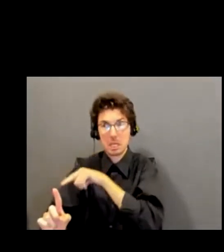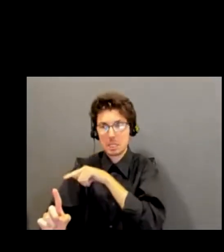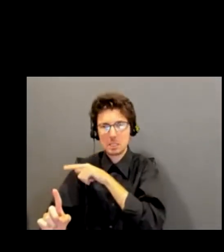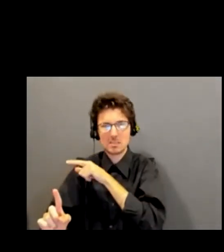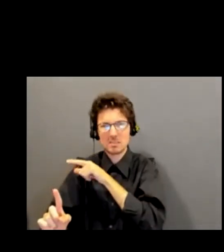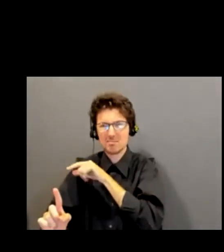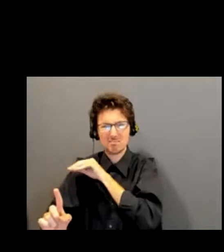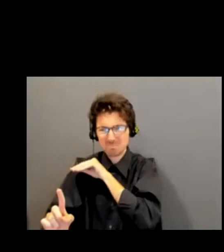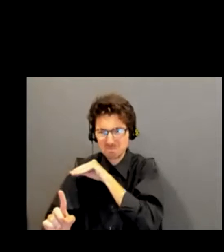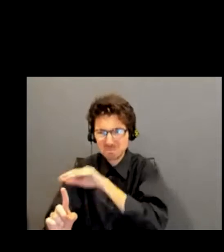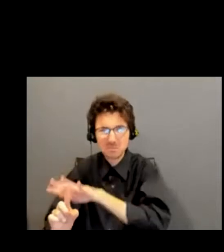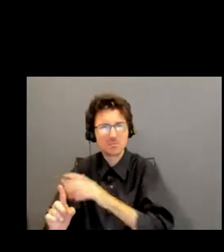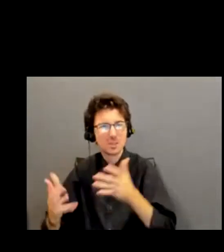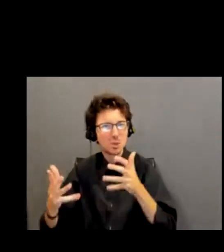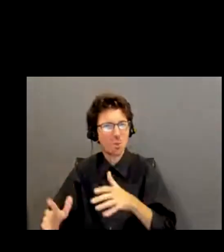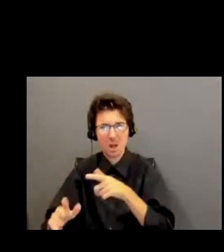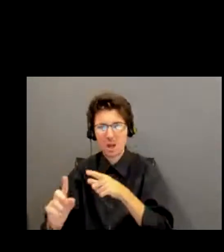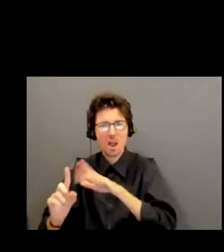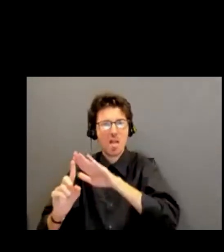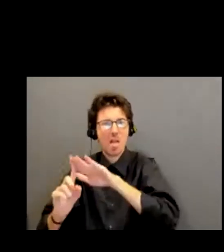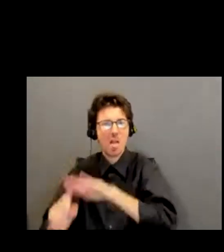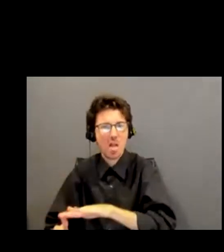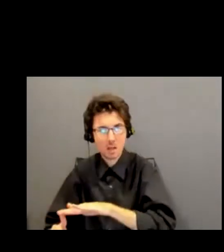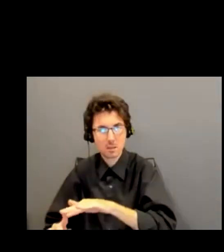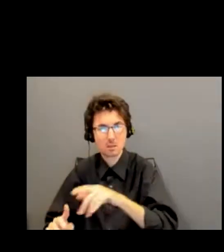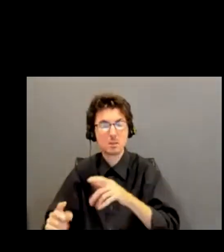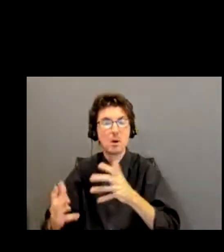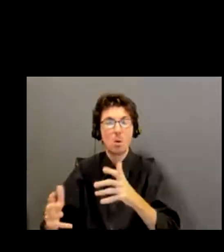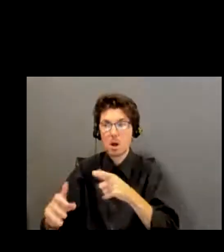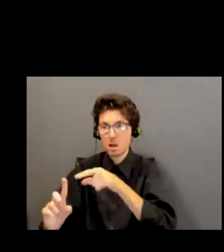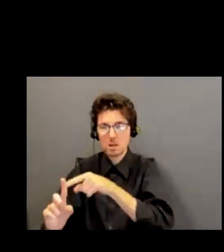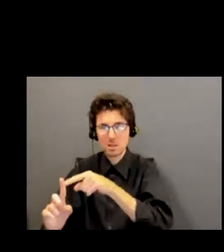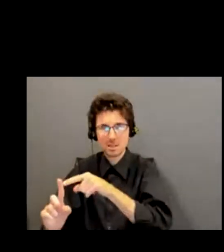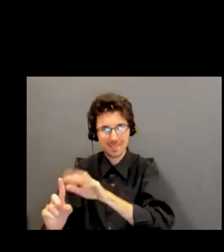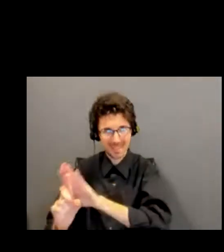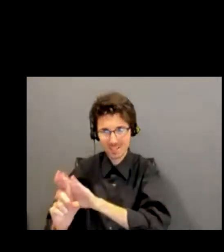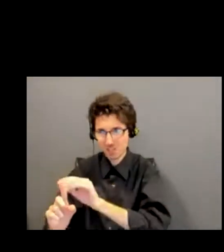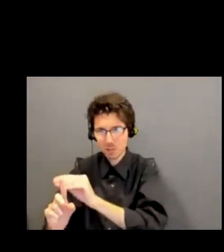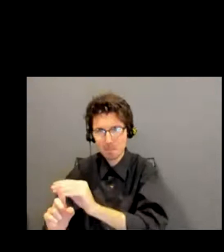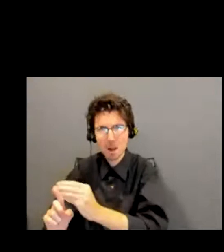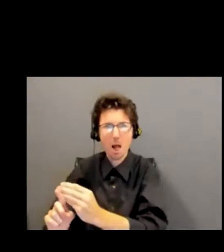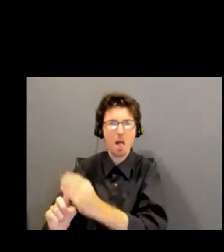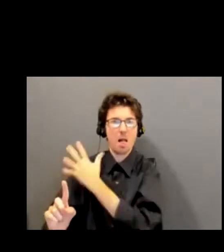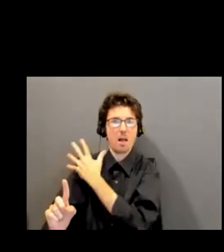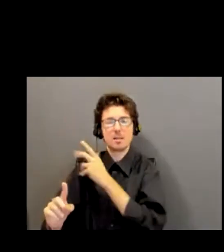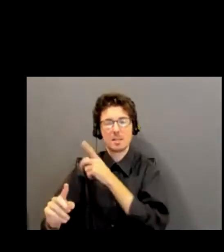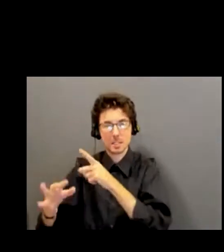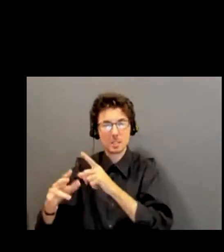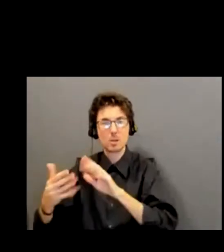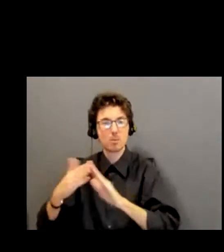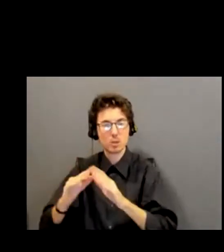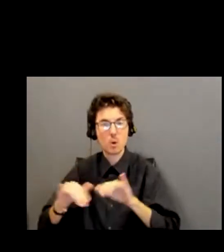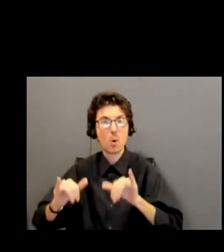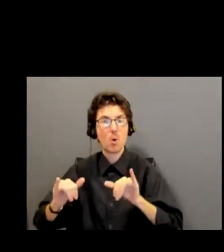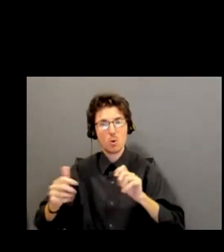life and become a part of the whole community of where they live. I think at this point, it's too